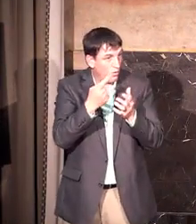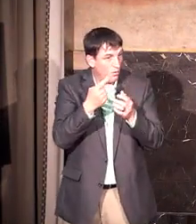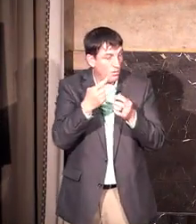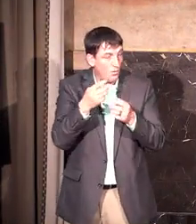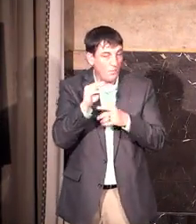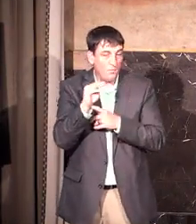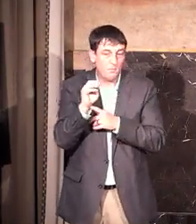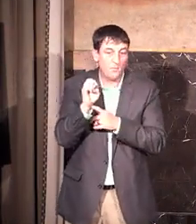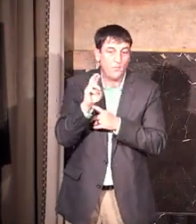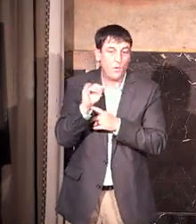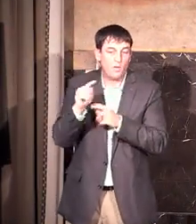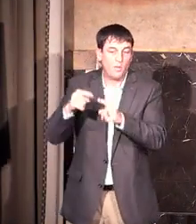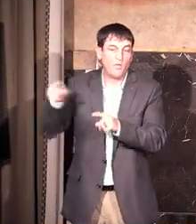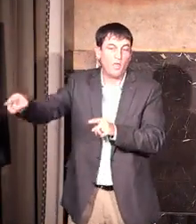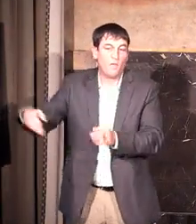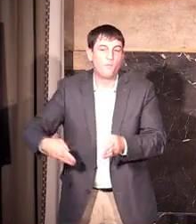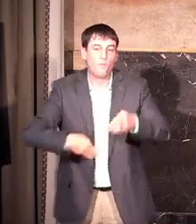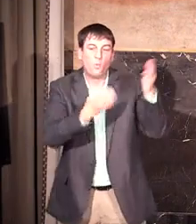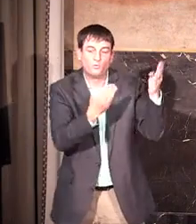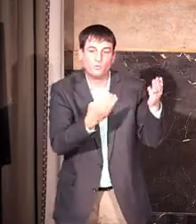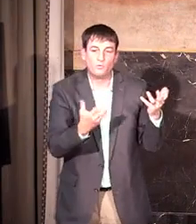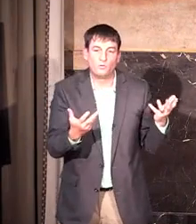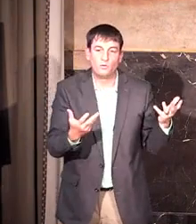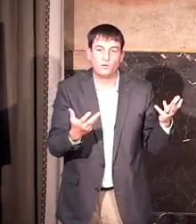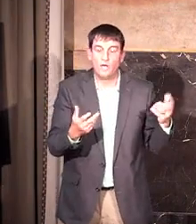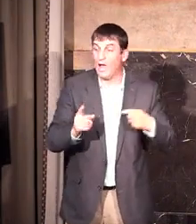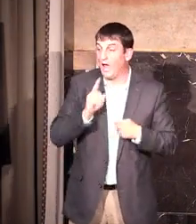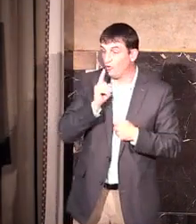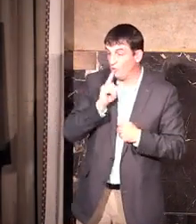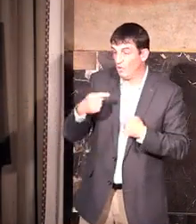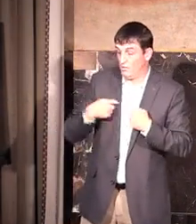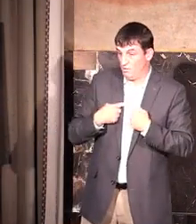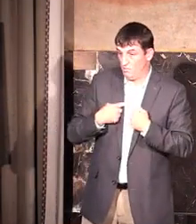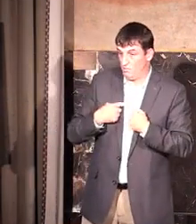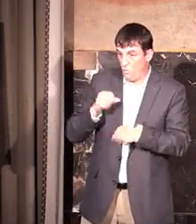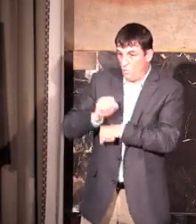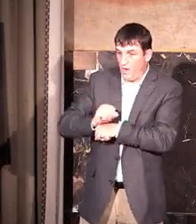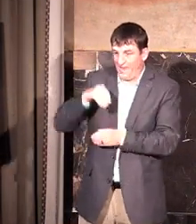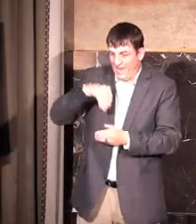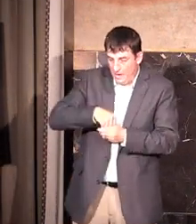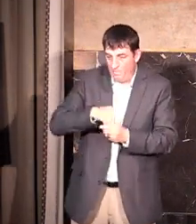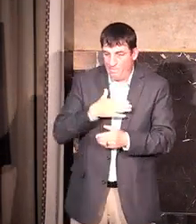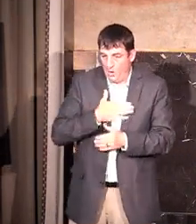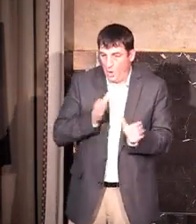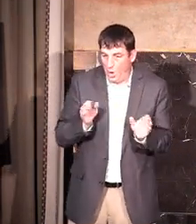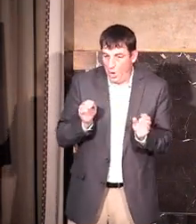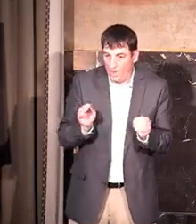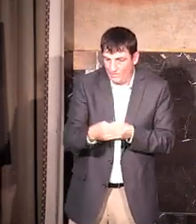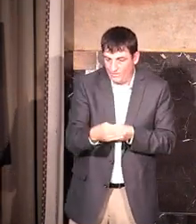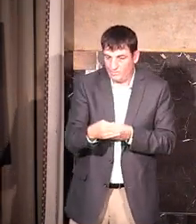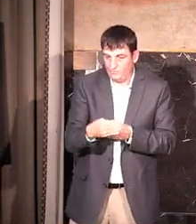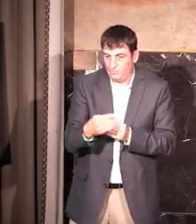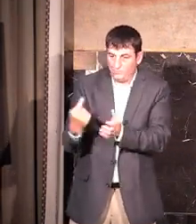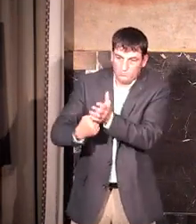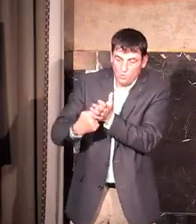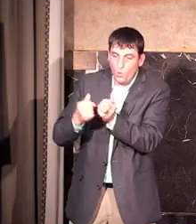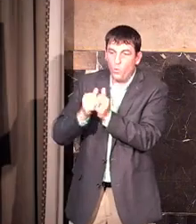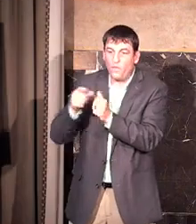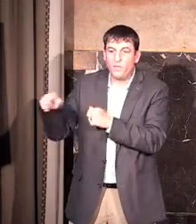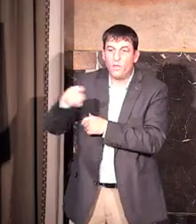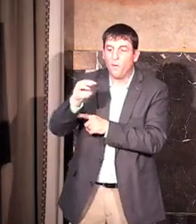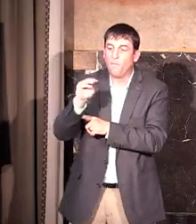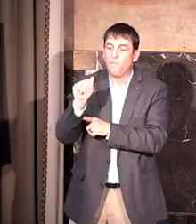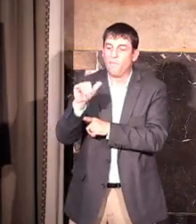merits on the? Well, I've actually been working in my office and talking to mayors across the